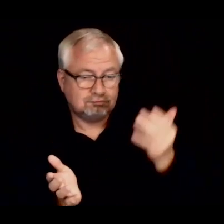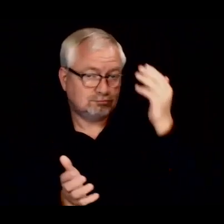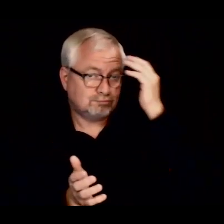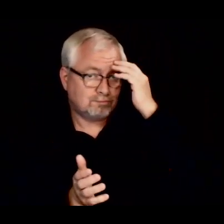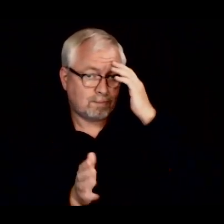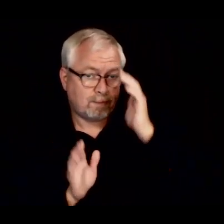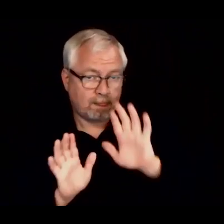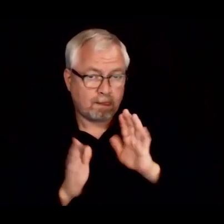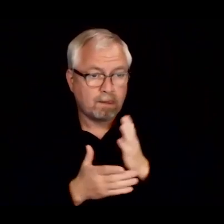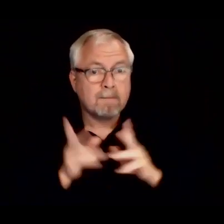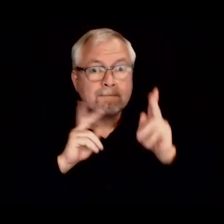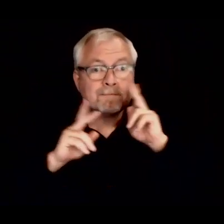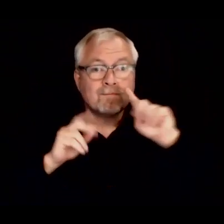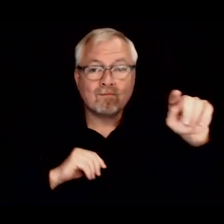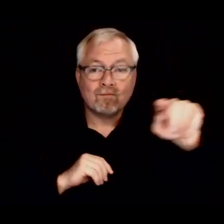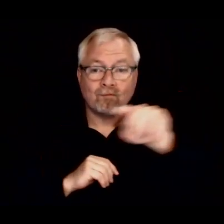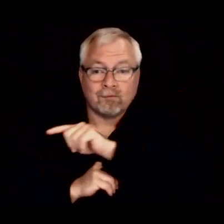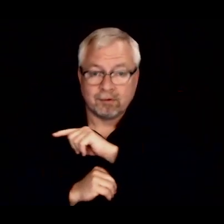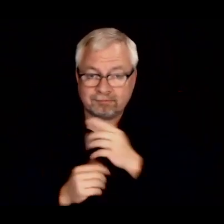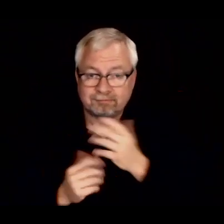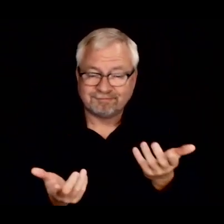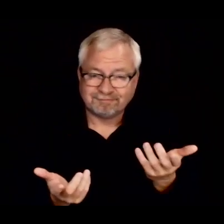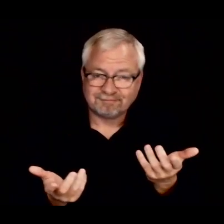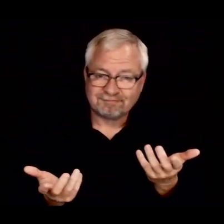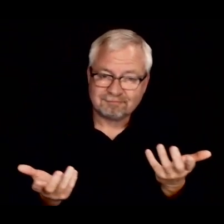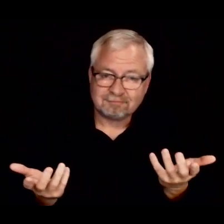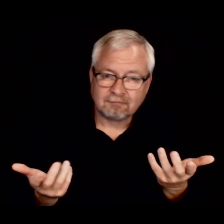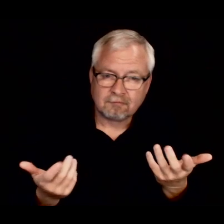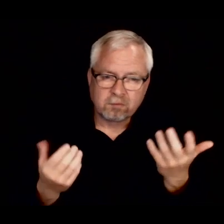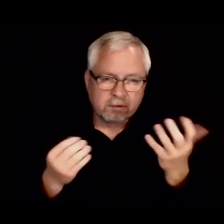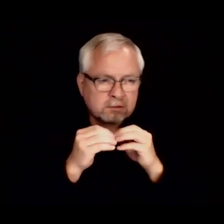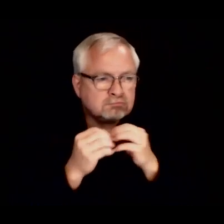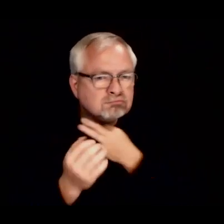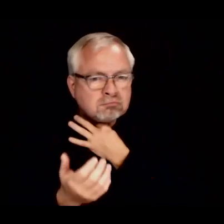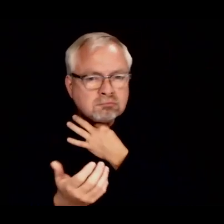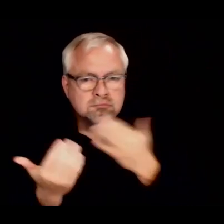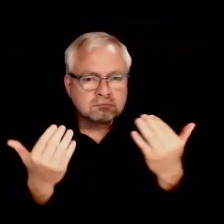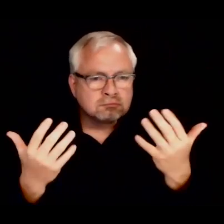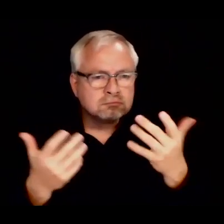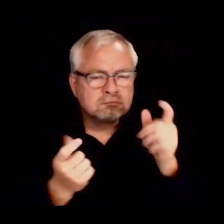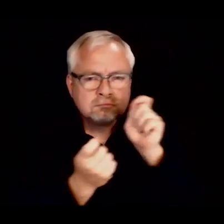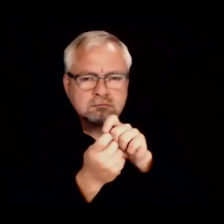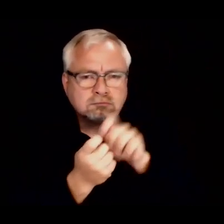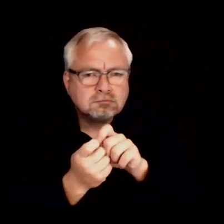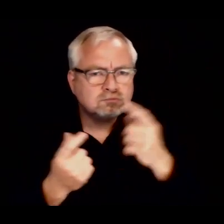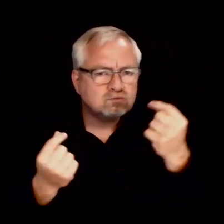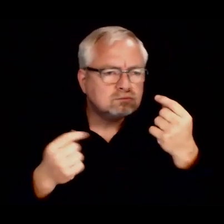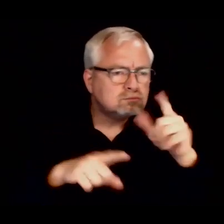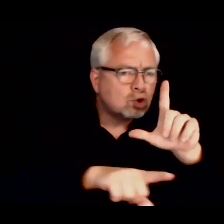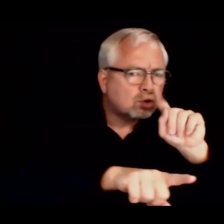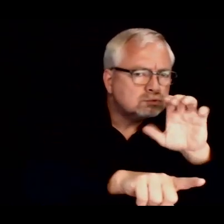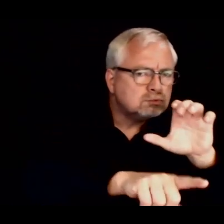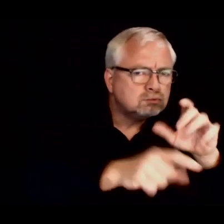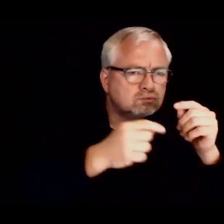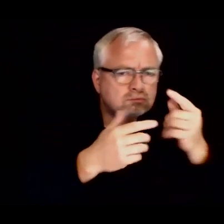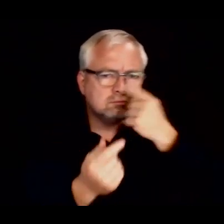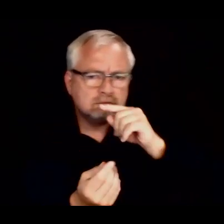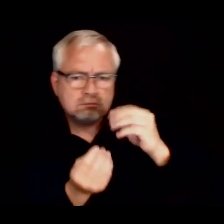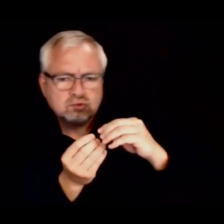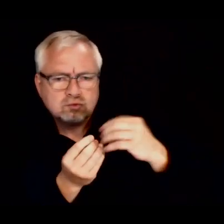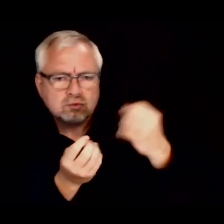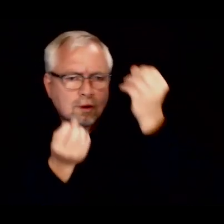knowing knowing more detail about what's going on in these long-term care facilities. I guess I would only